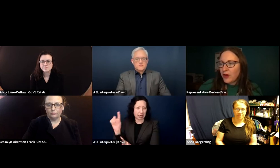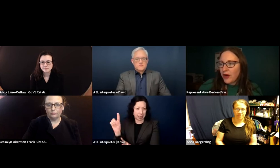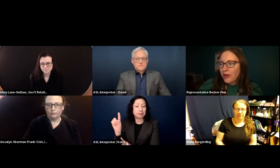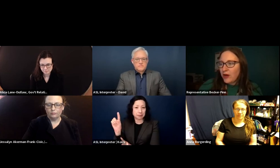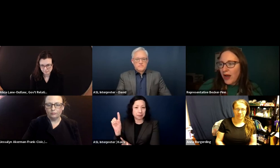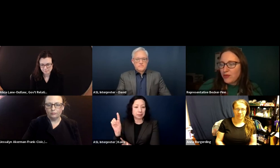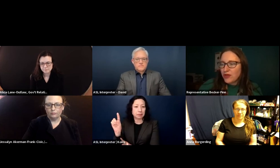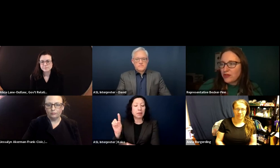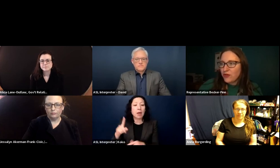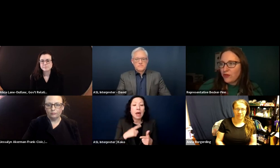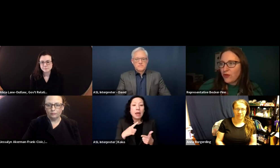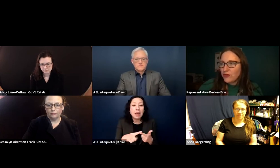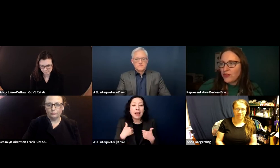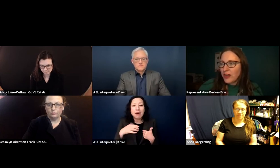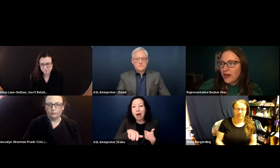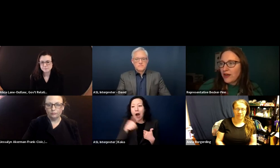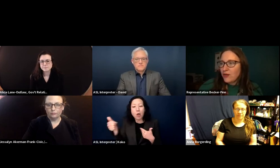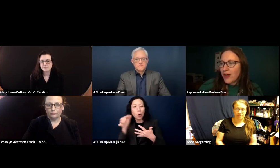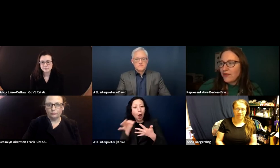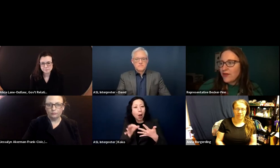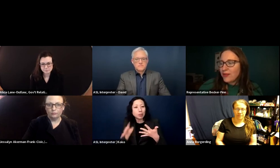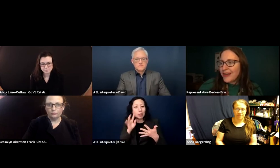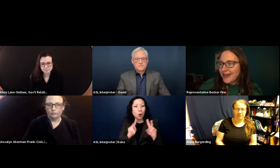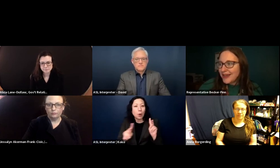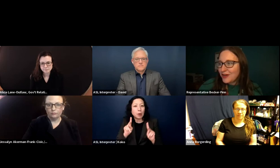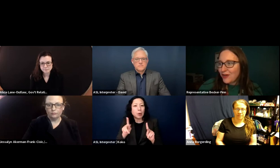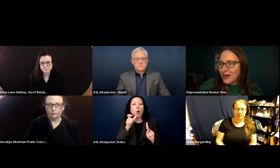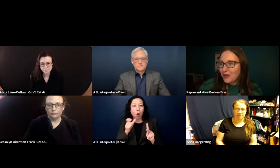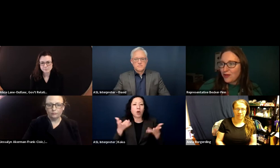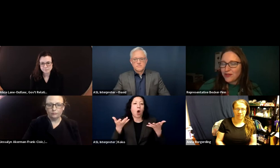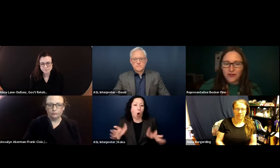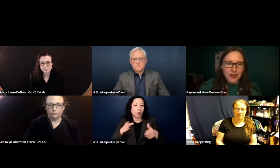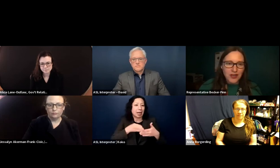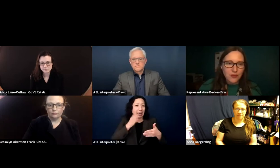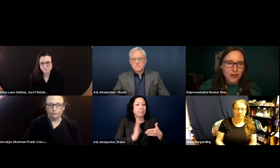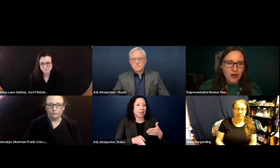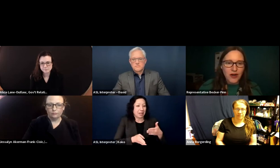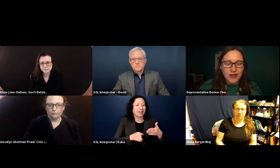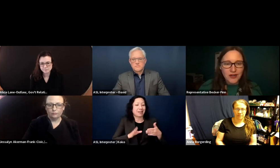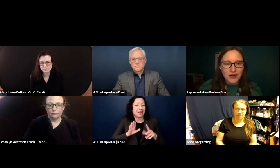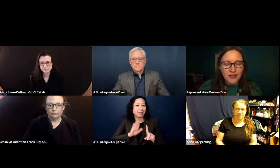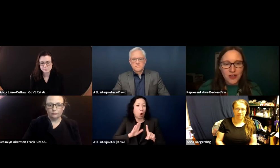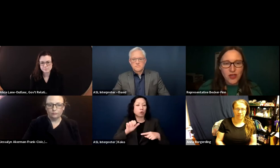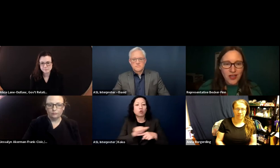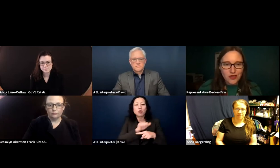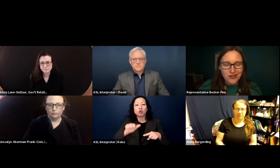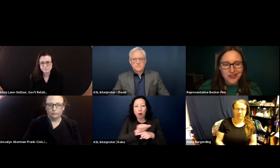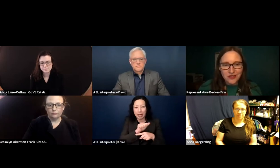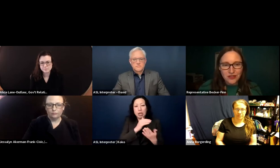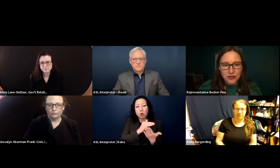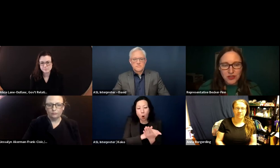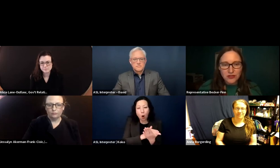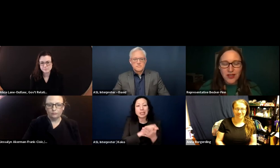And then there are other options for folks who have completed a training course affiliated with an accredited